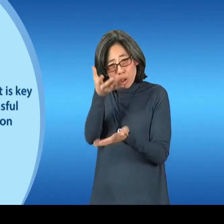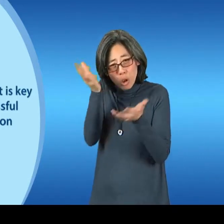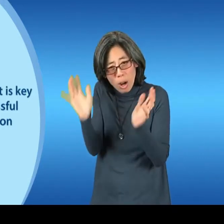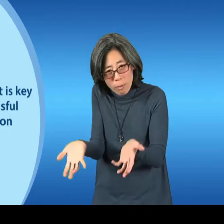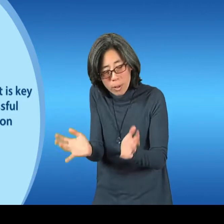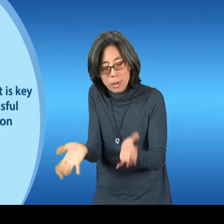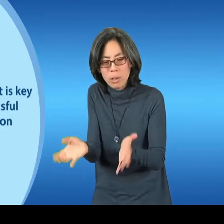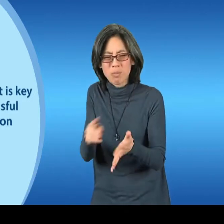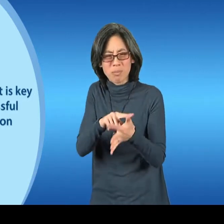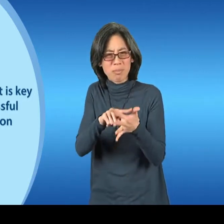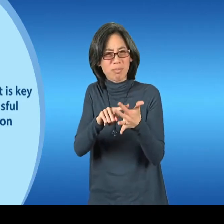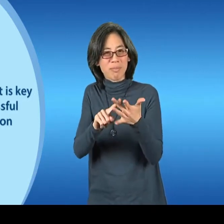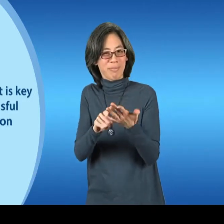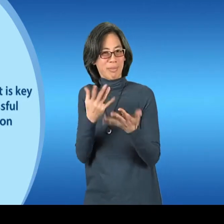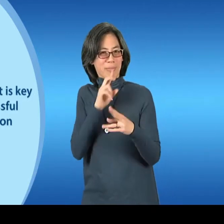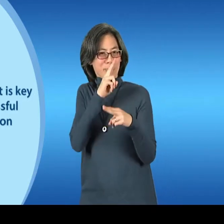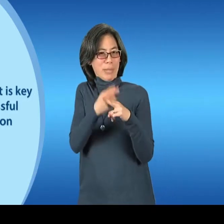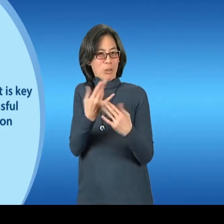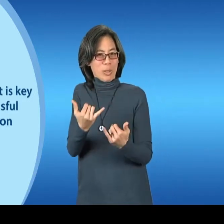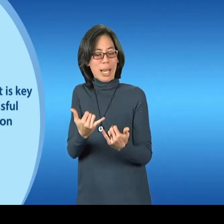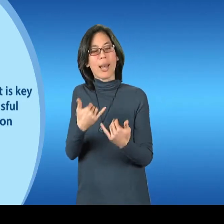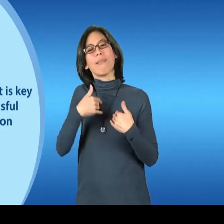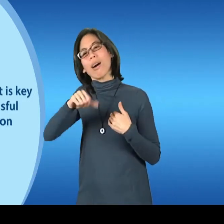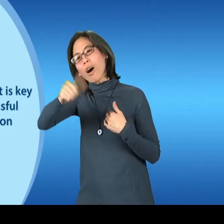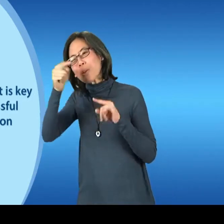rich conversations, and many other things.